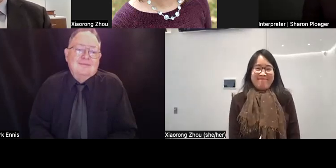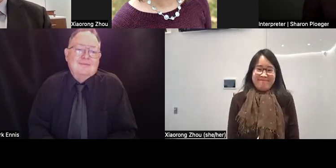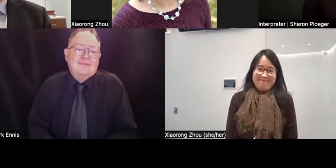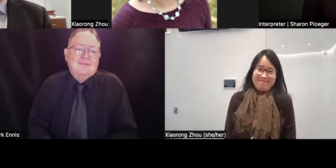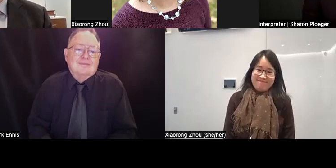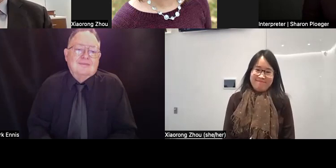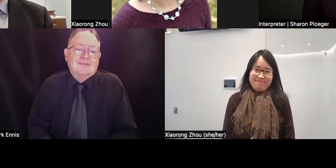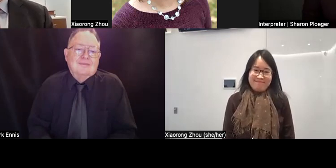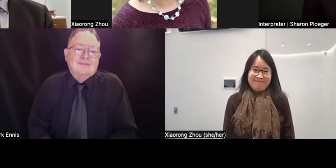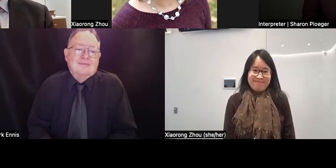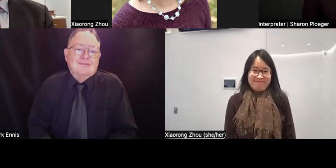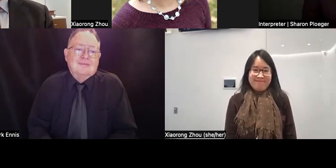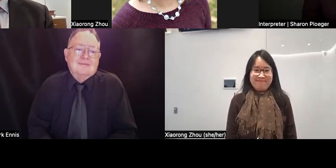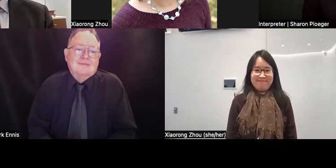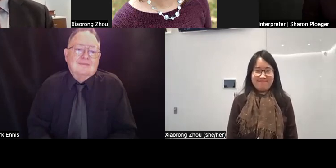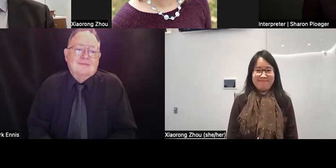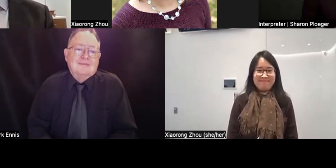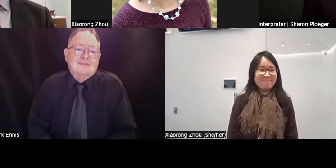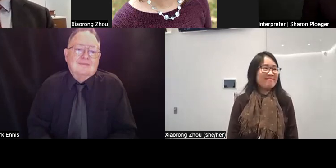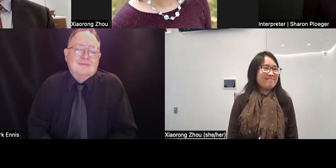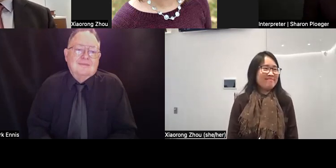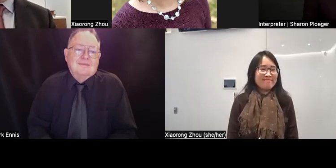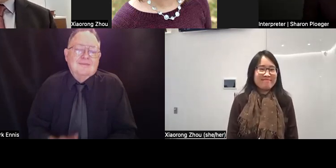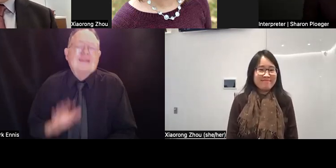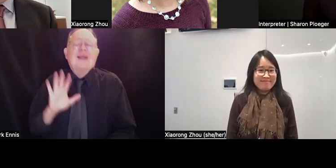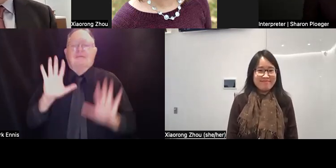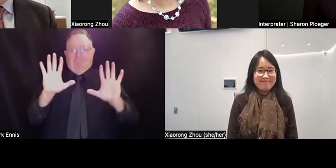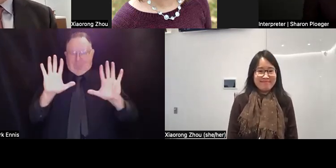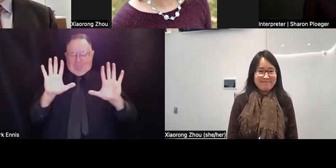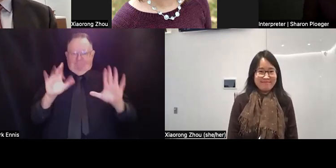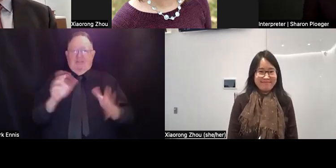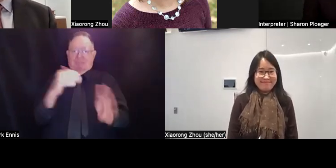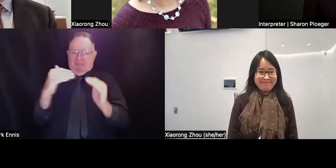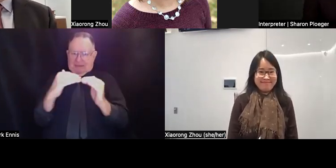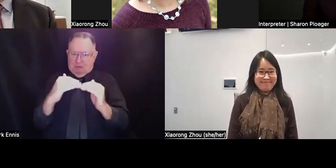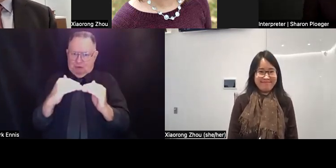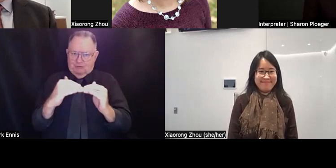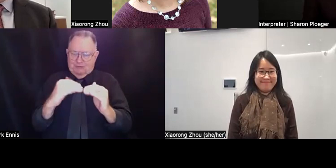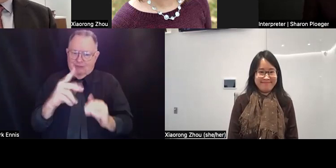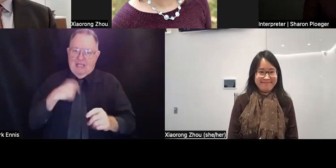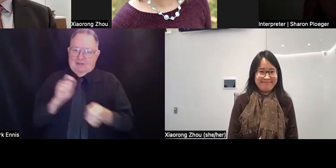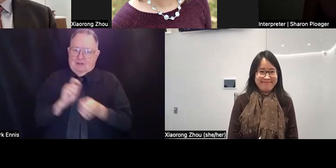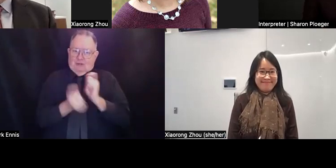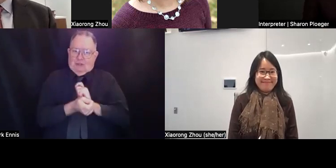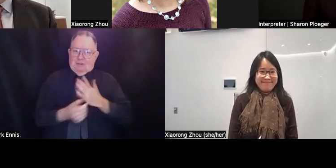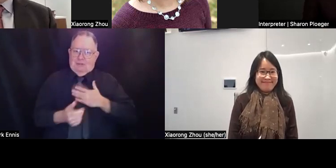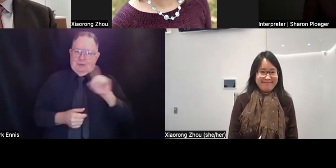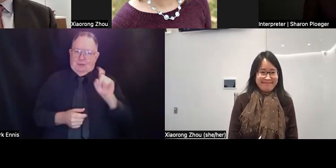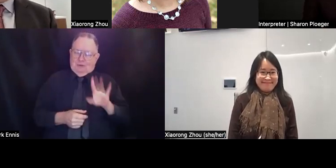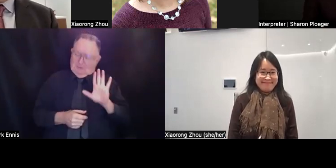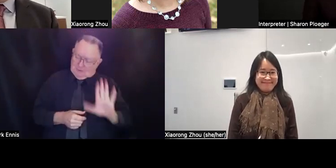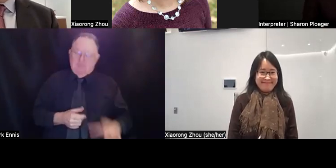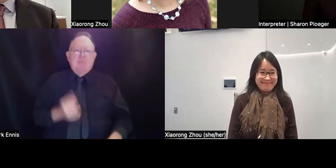available. So let me change my question then. If I made